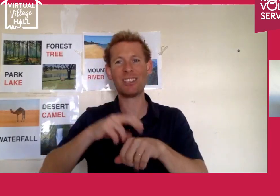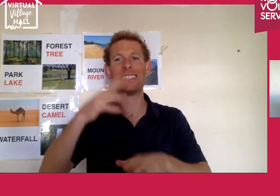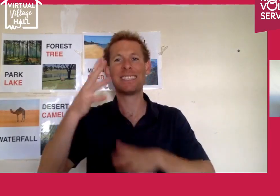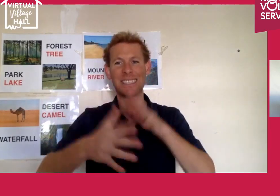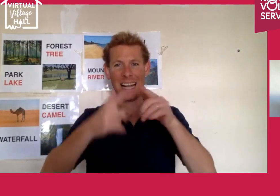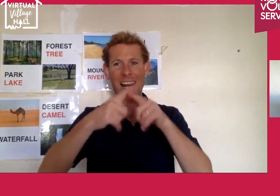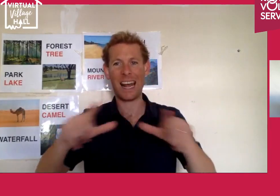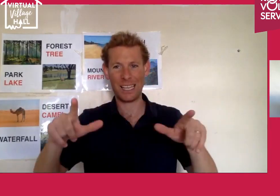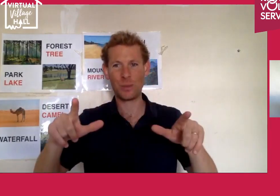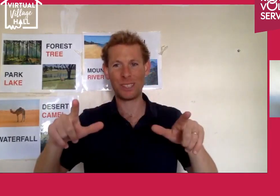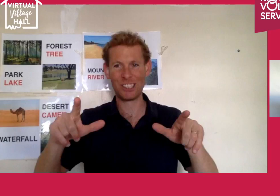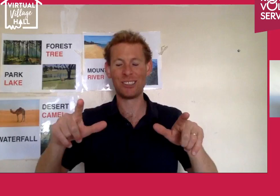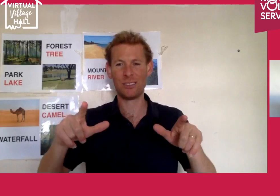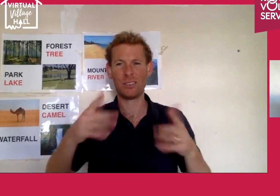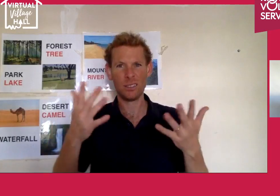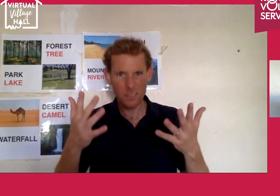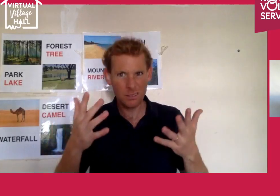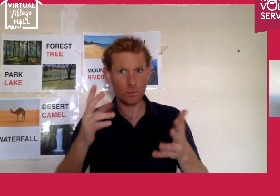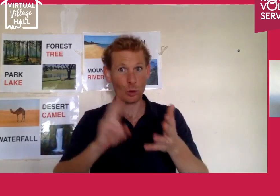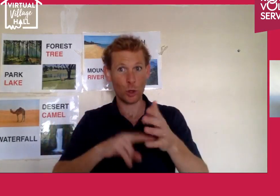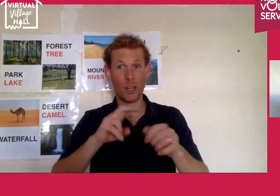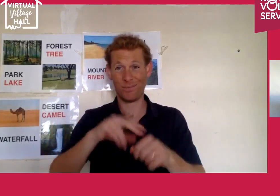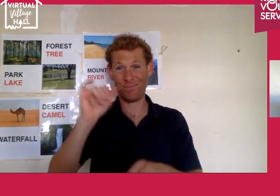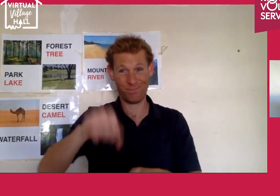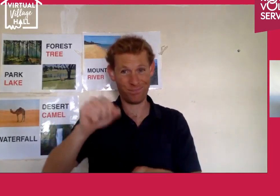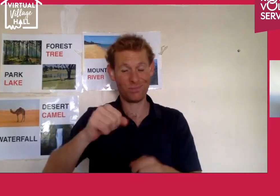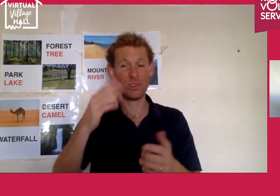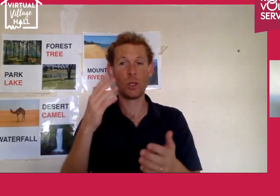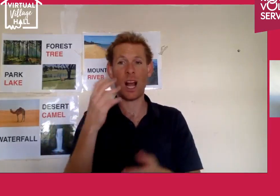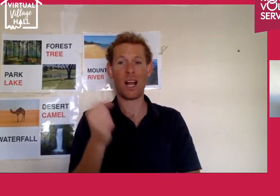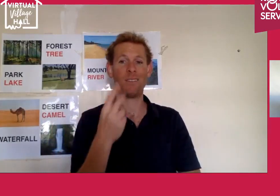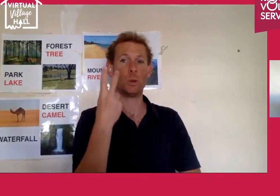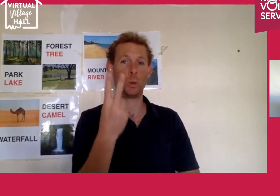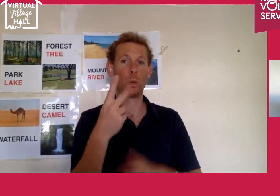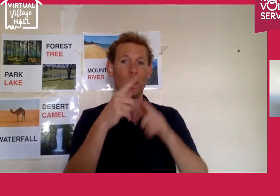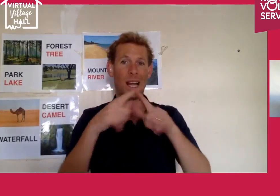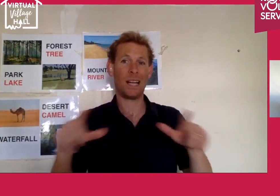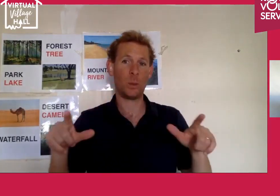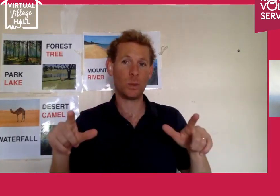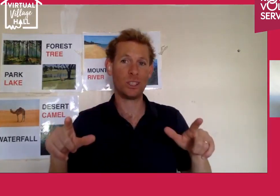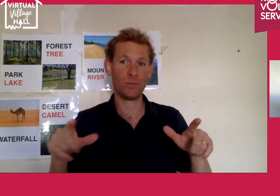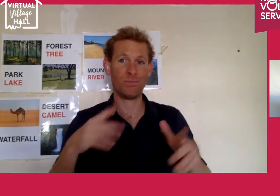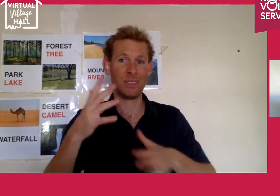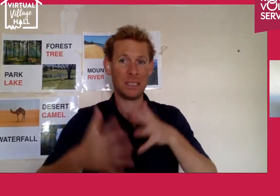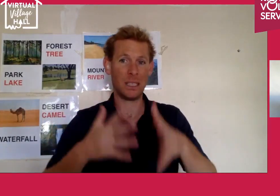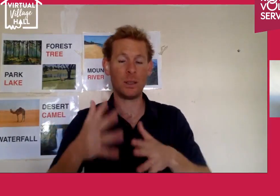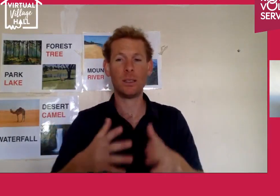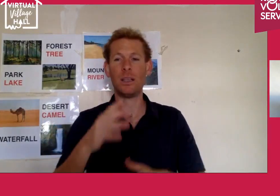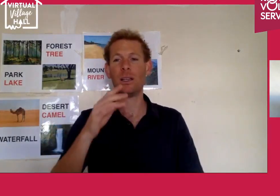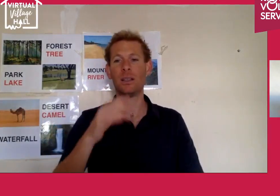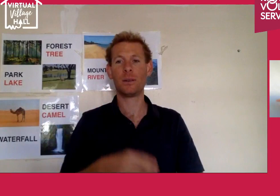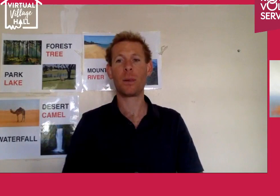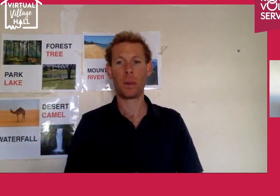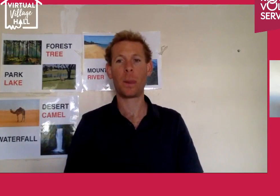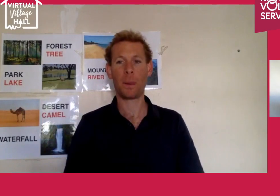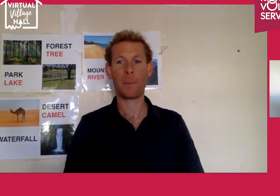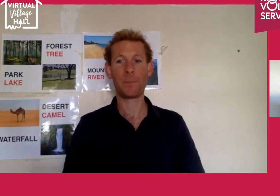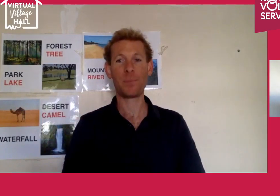ISL is Irish Sign Language, and and it is used within Northern Ireland because we have two languages. We have two